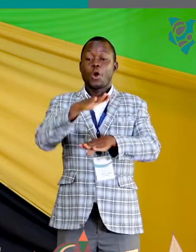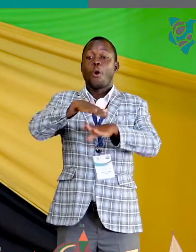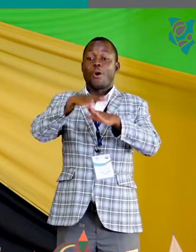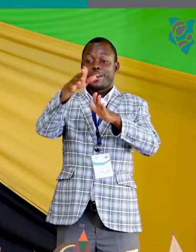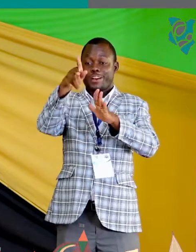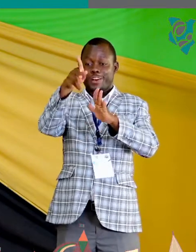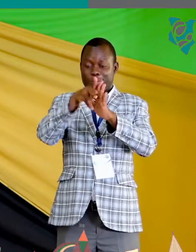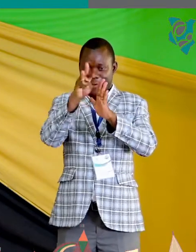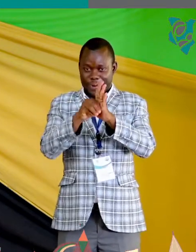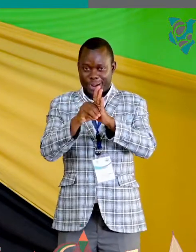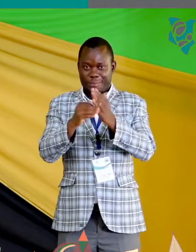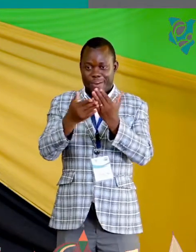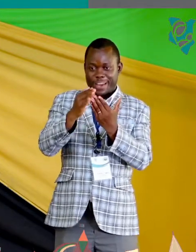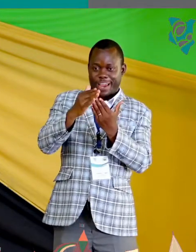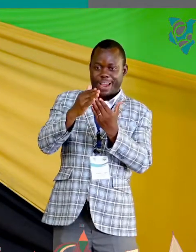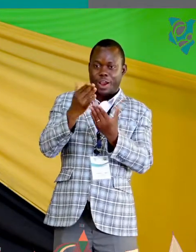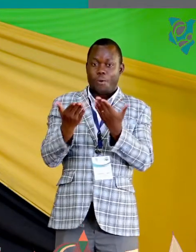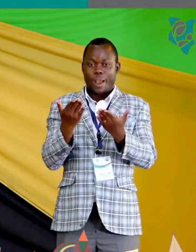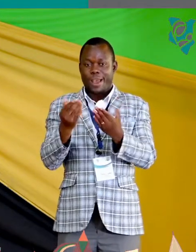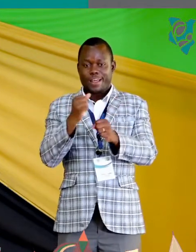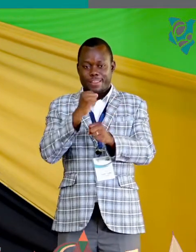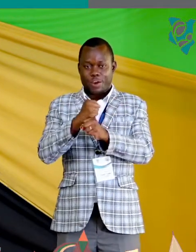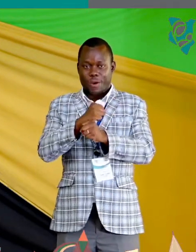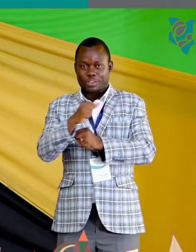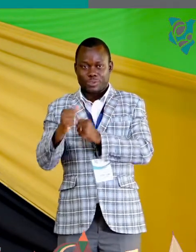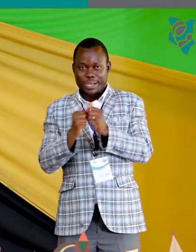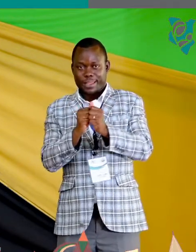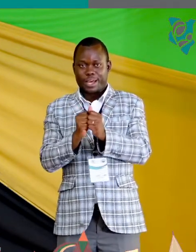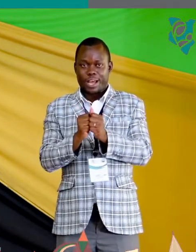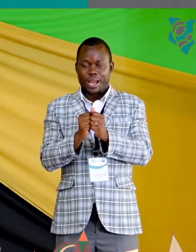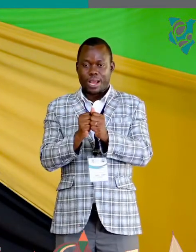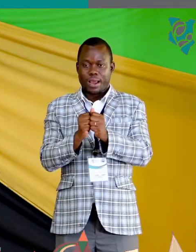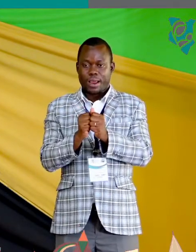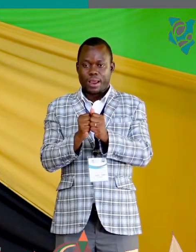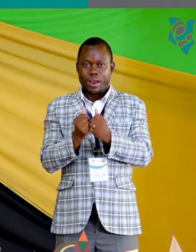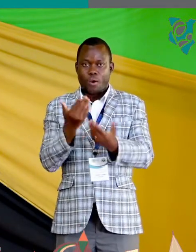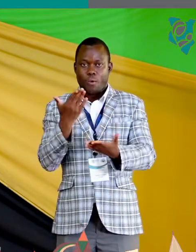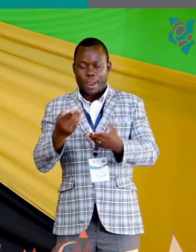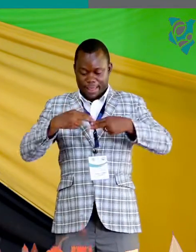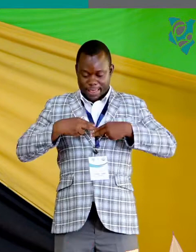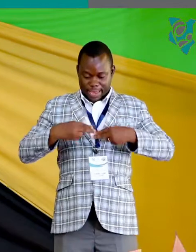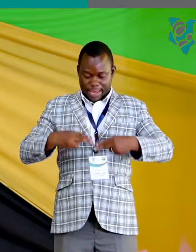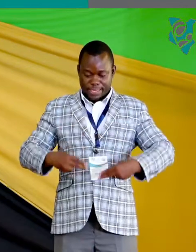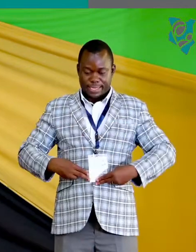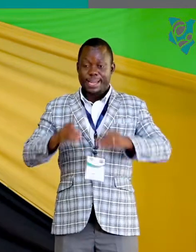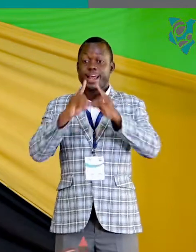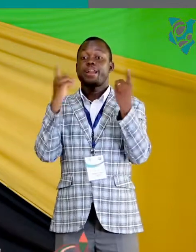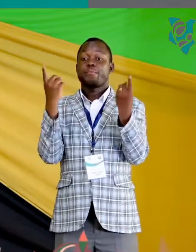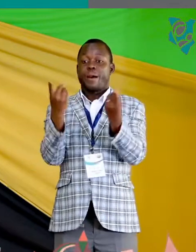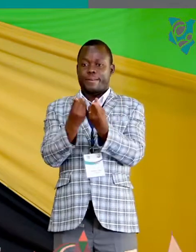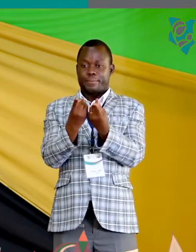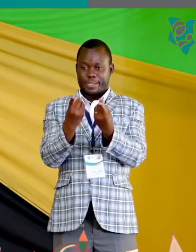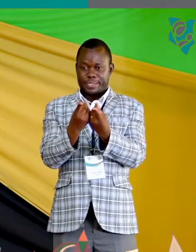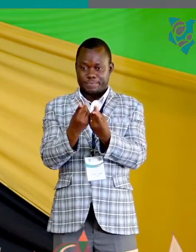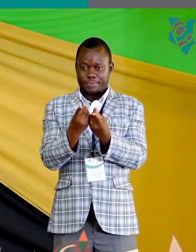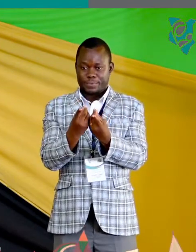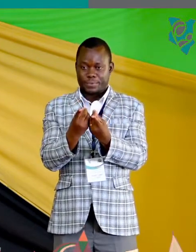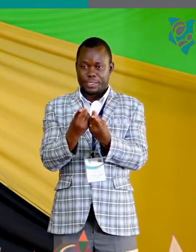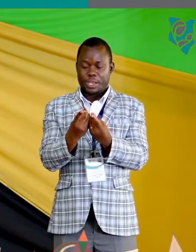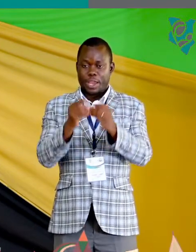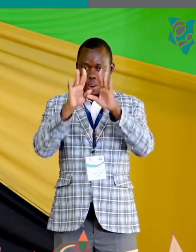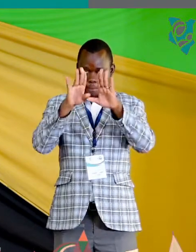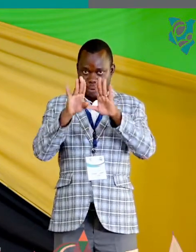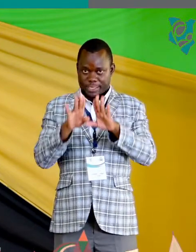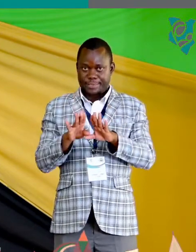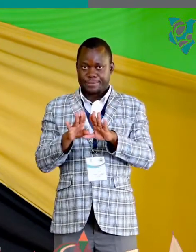on nurturing care, whereby we work together on an integrated approach where the health sector plays a key role. We have